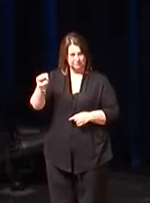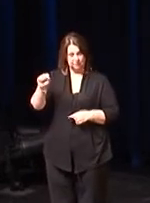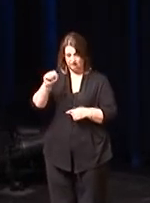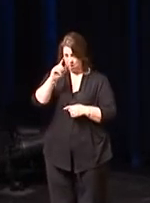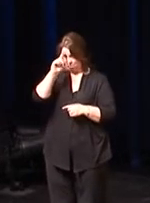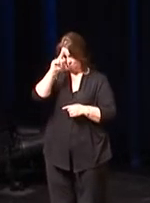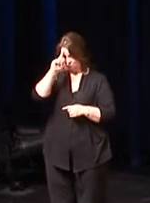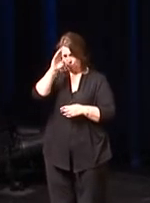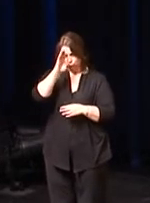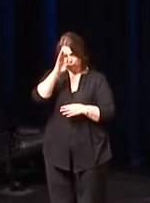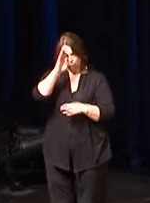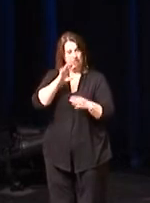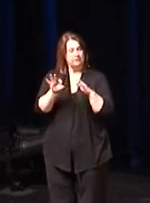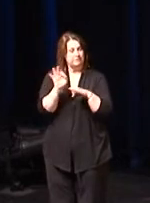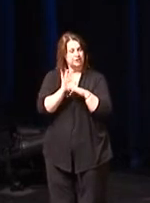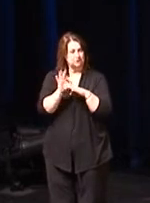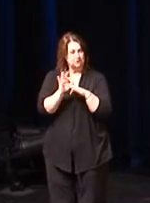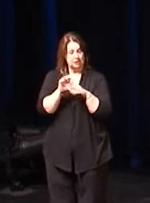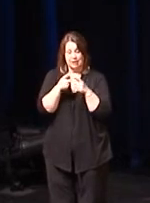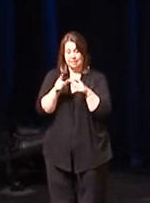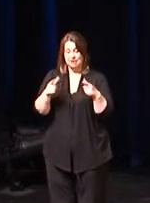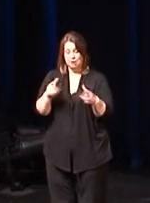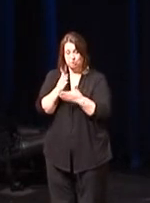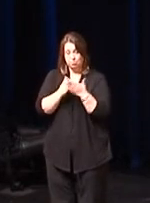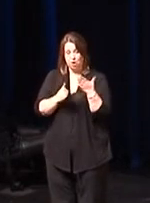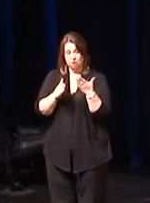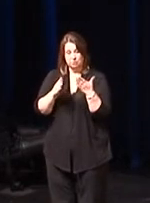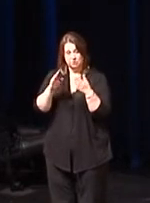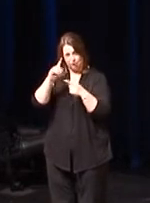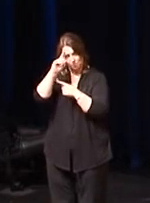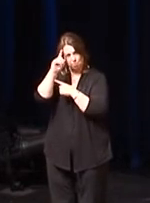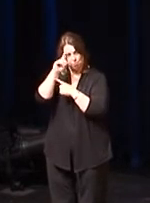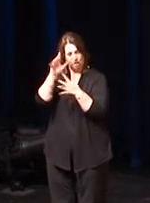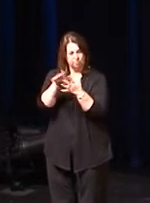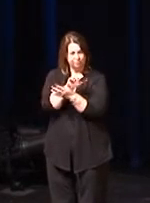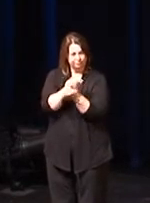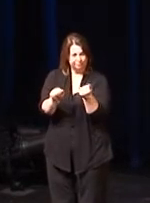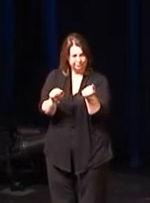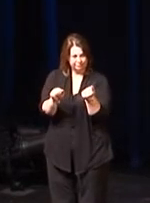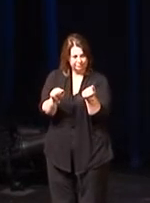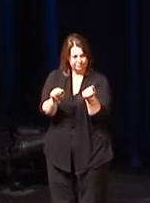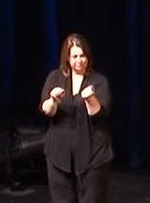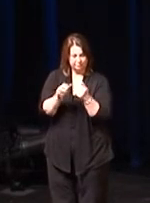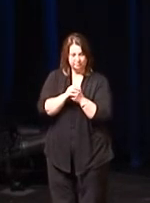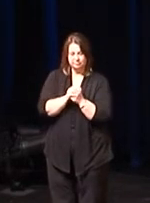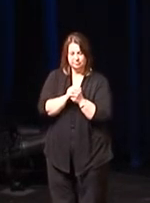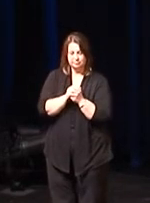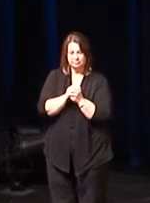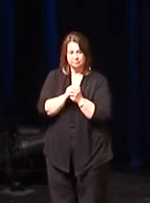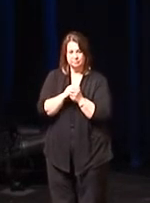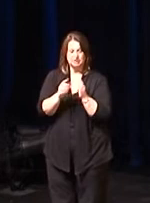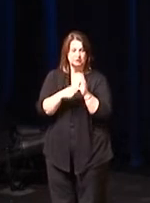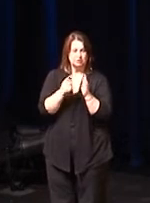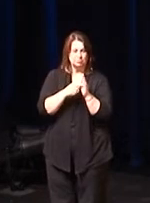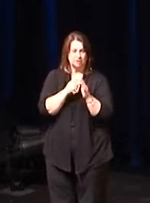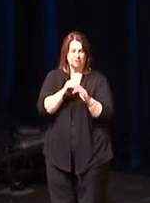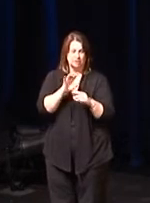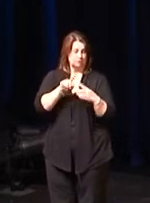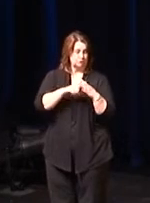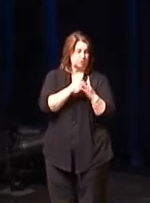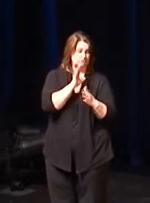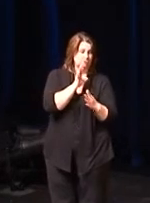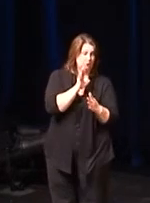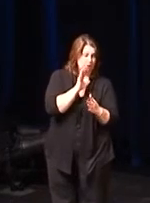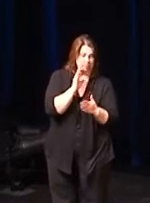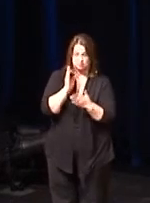function, and the language parts of the brain get wrecked. Art talent comes out of somebody that was installing stereos in cars. Then